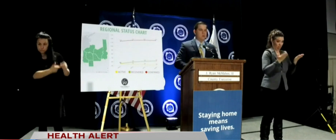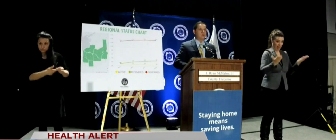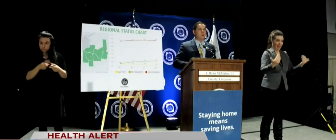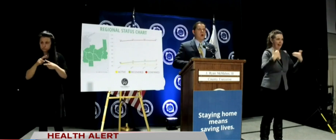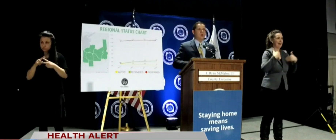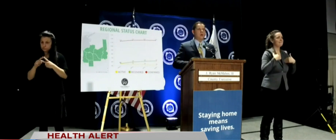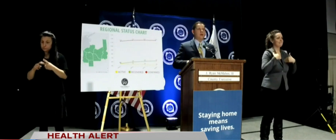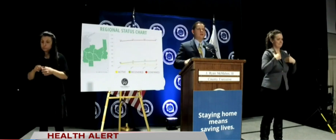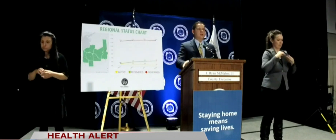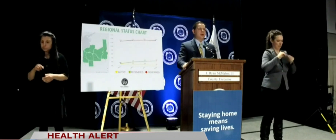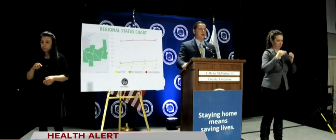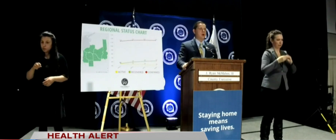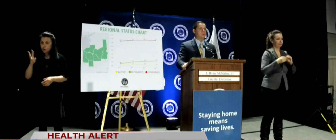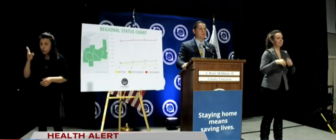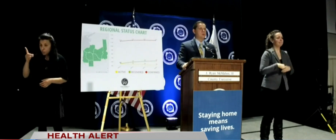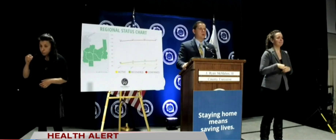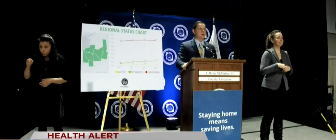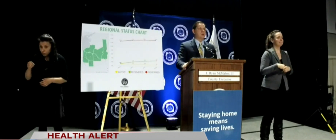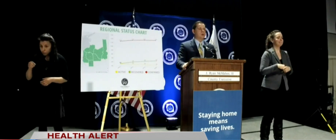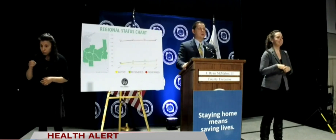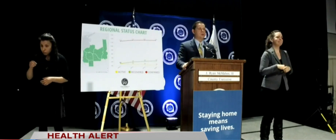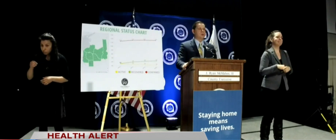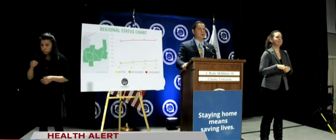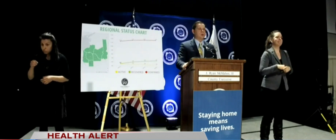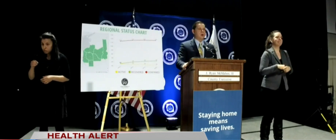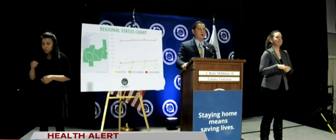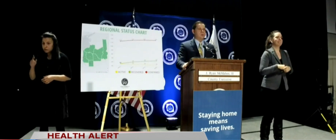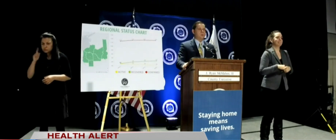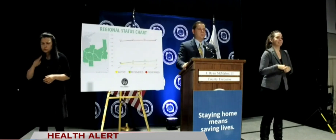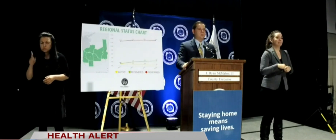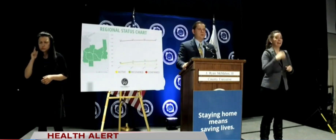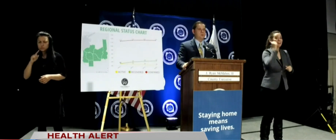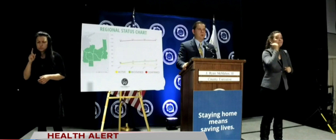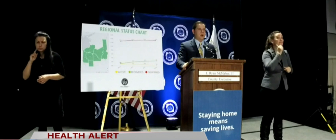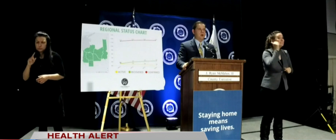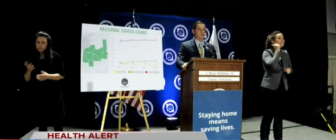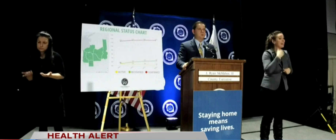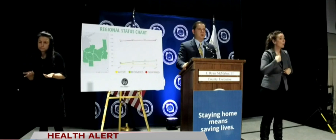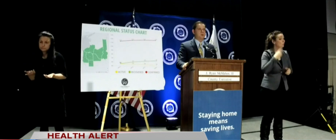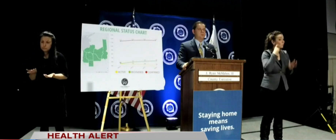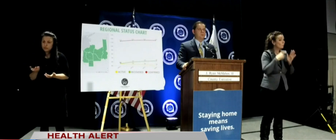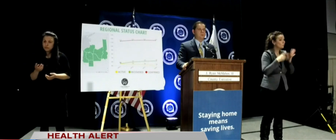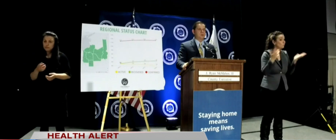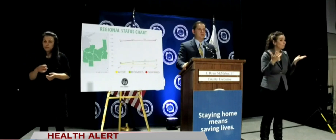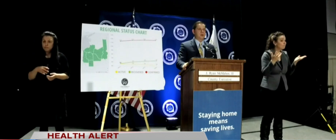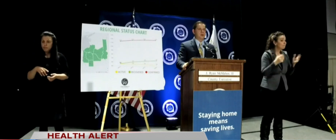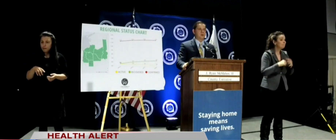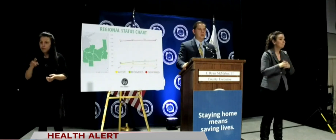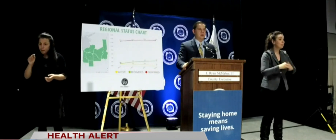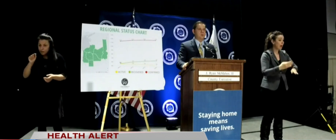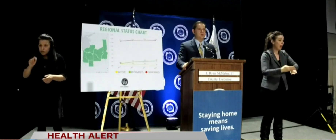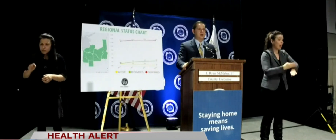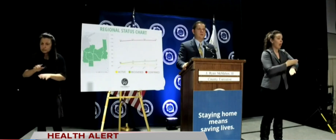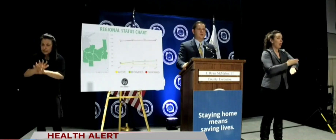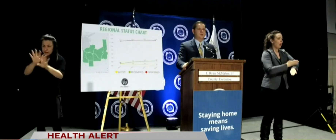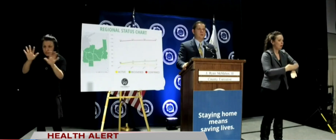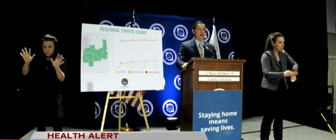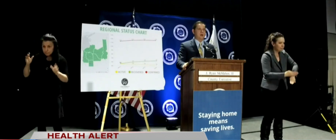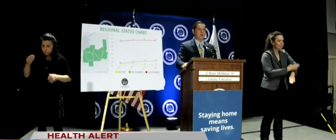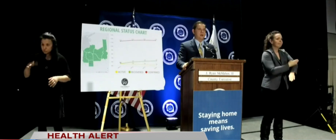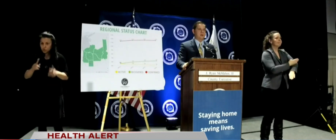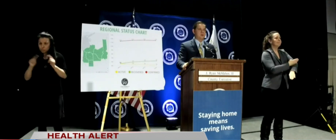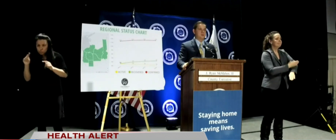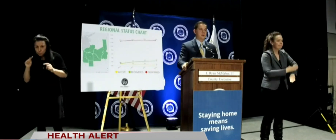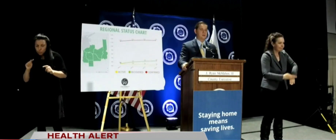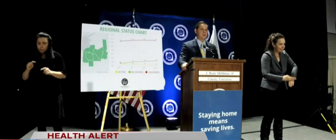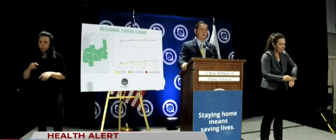We know that each day comes with bits of progress, but each day we have the